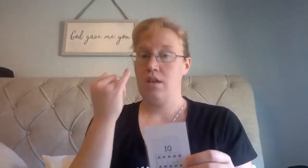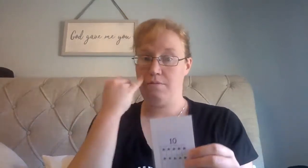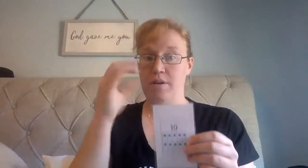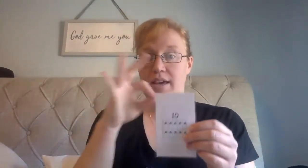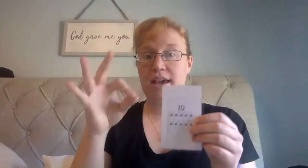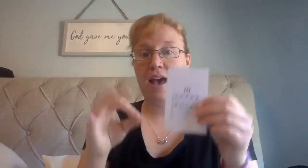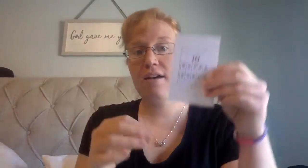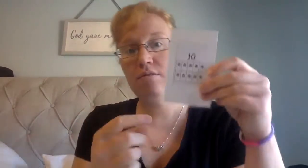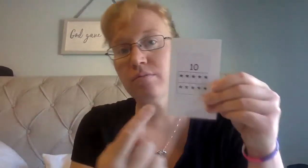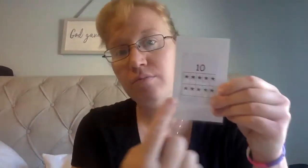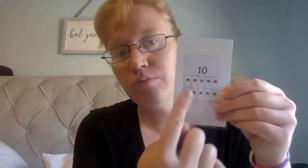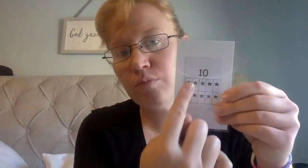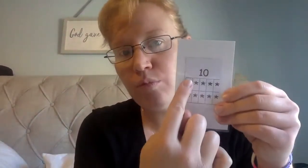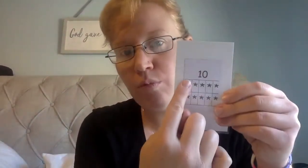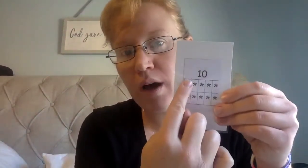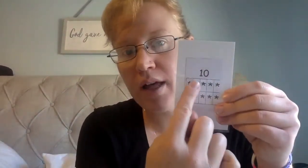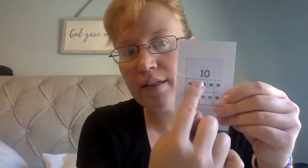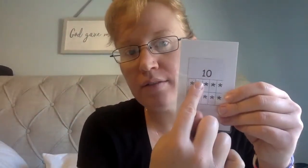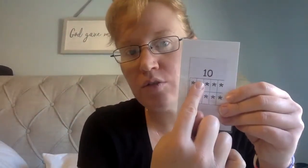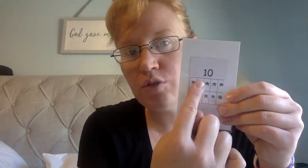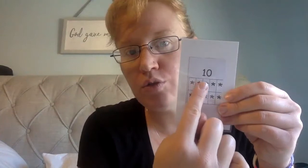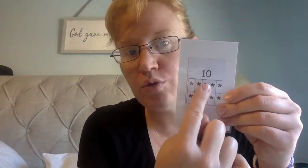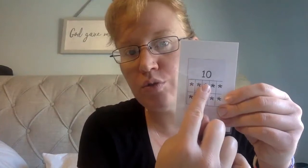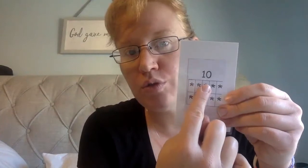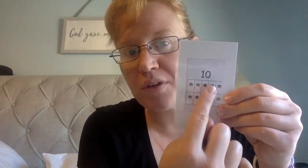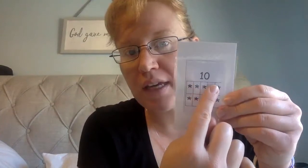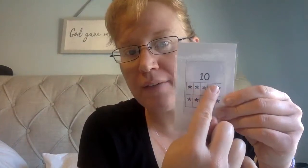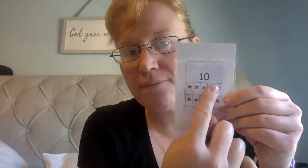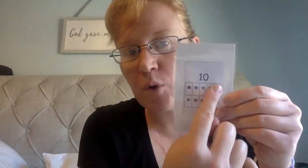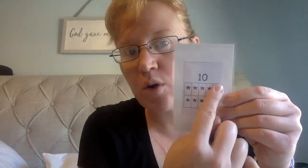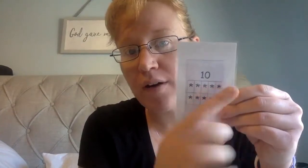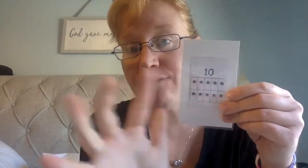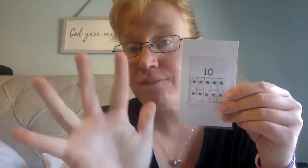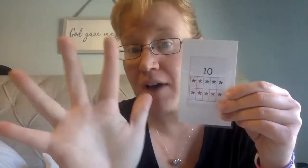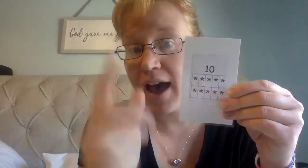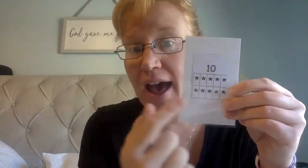If we can count, 1, 2, 3, 4, 5,